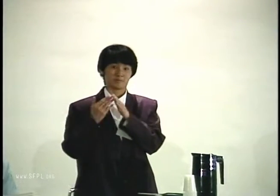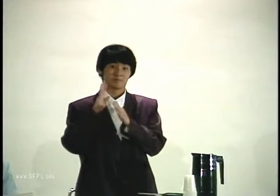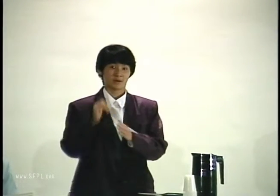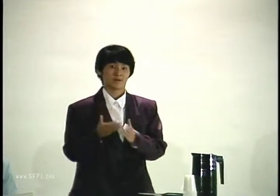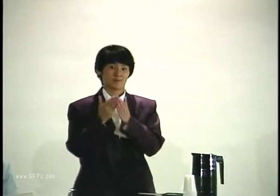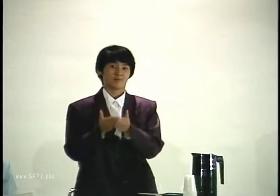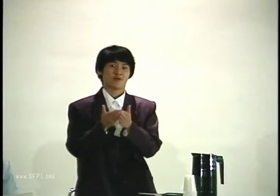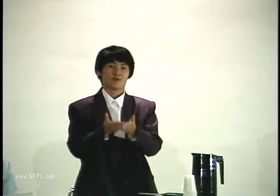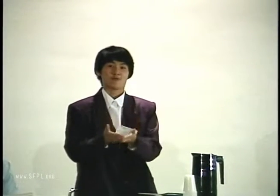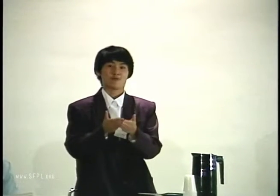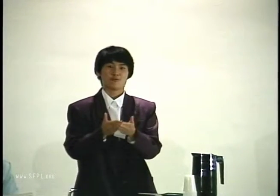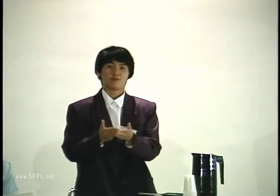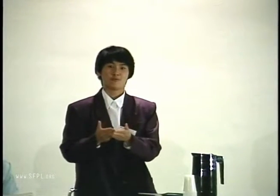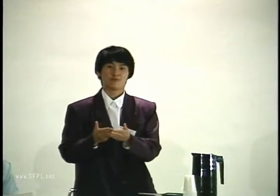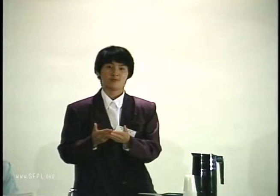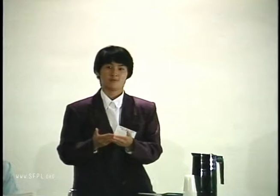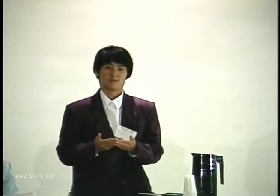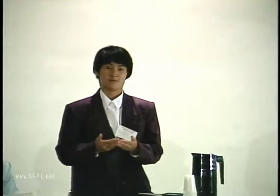I came here as a refugee by boat.